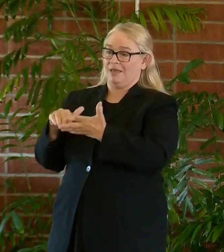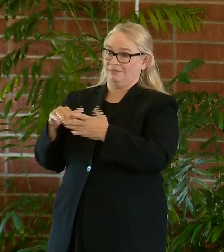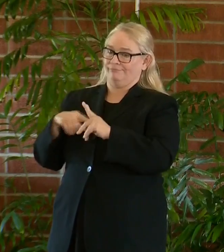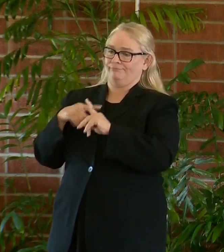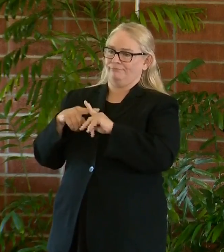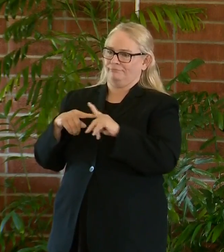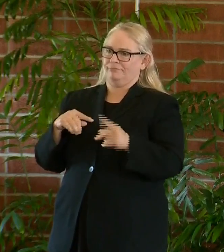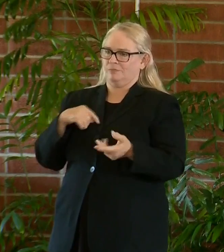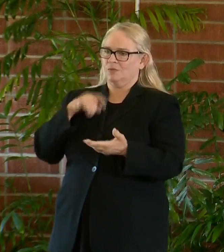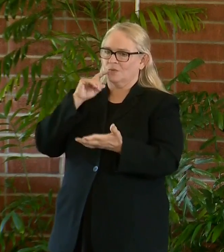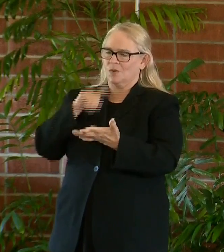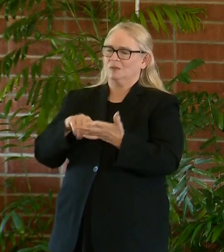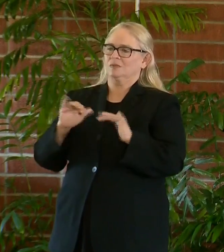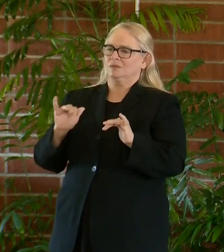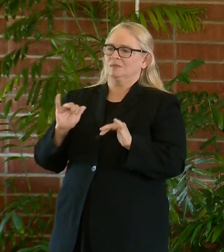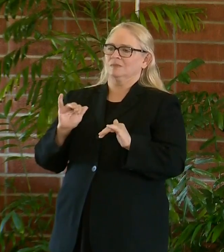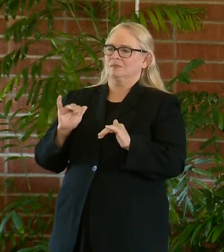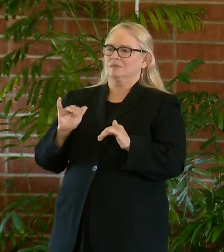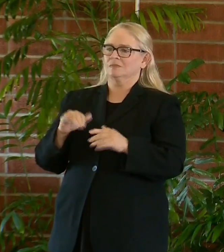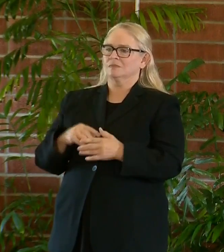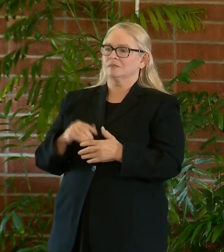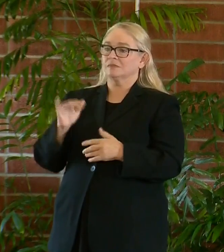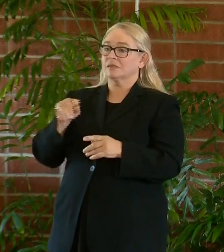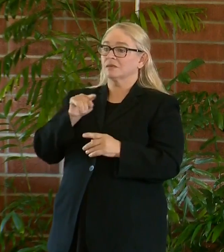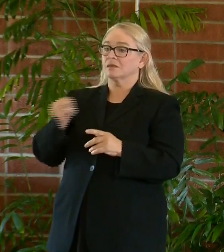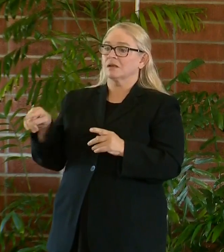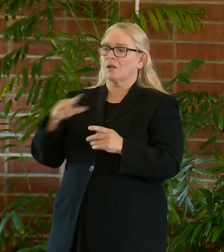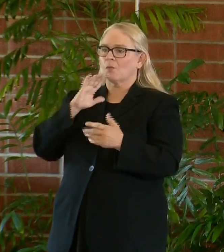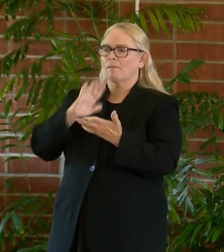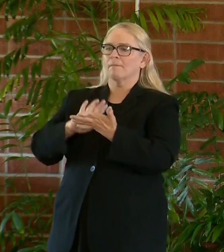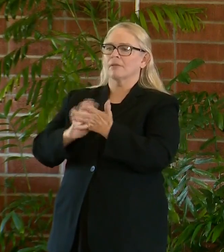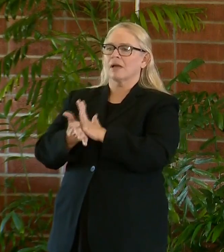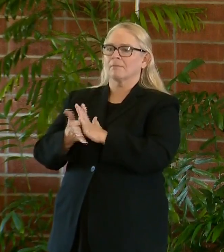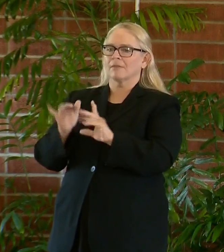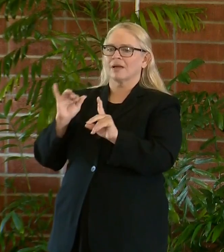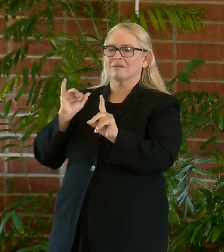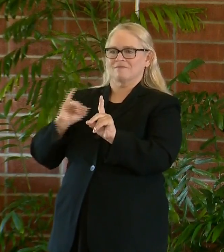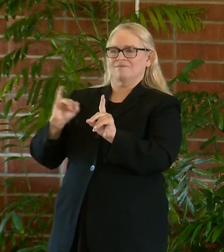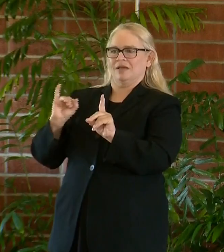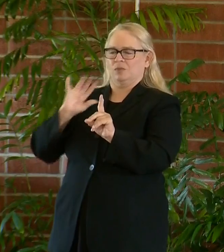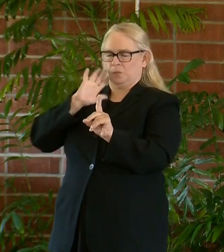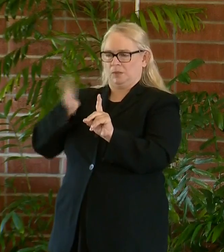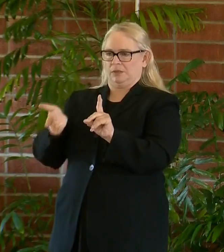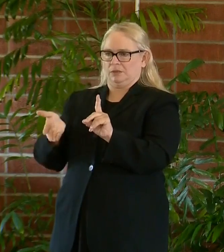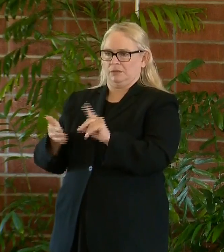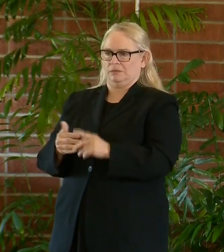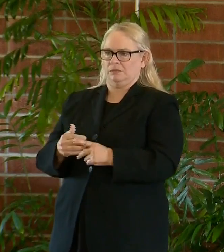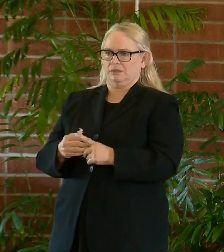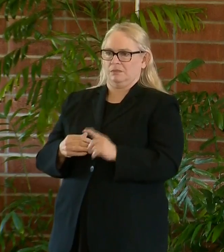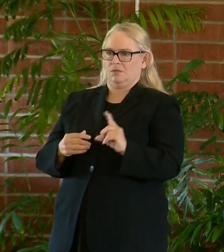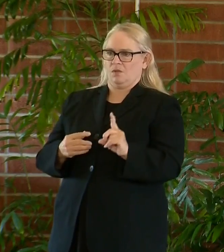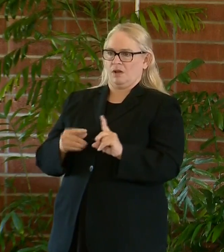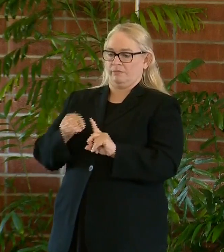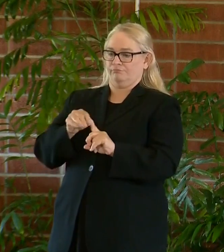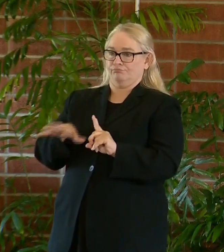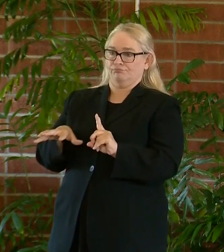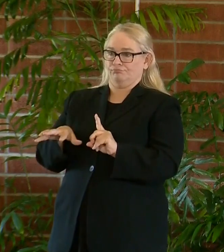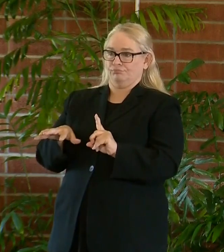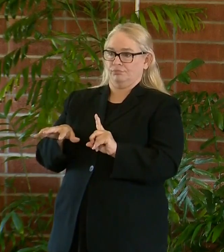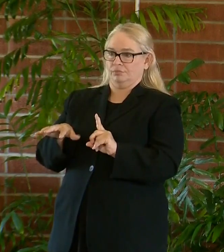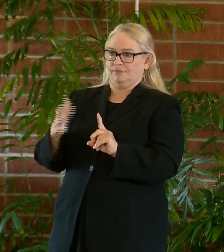of individuals who will become infected by any one person who's infected now. So it's really a measure